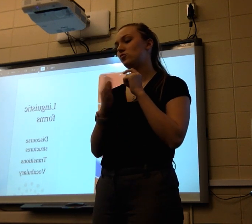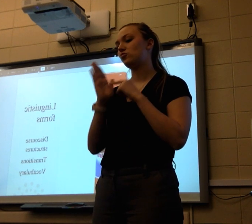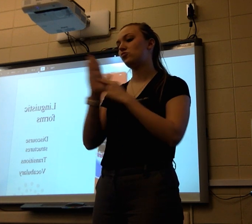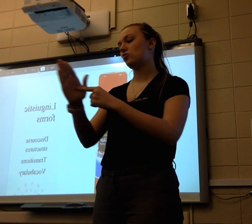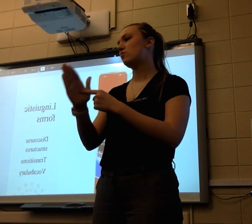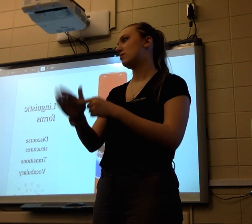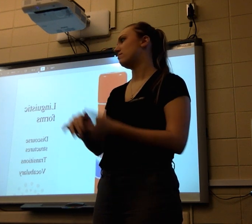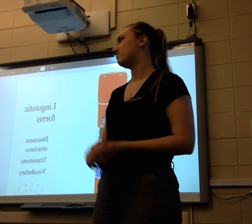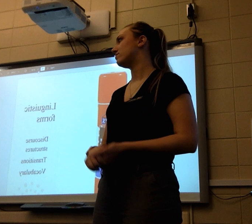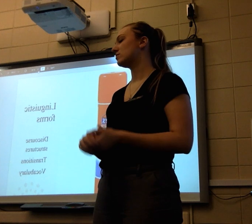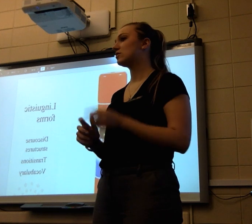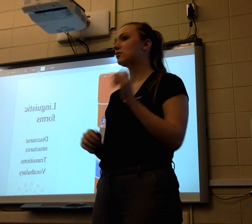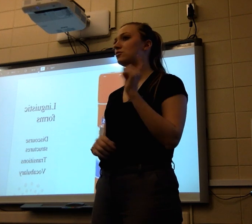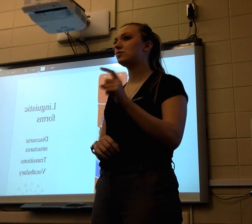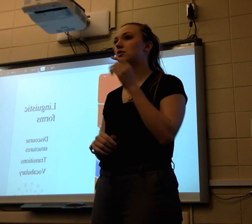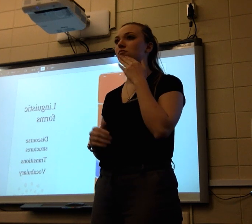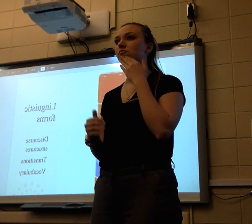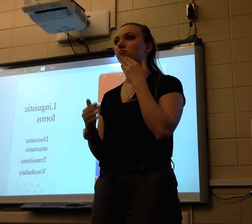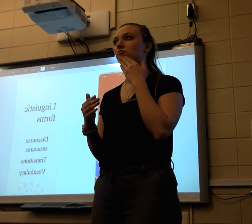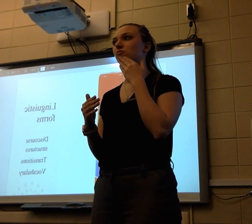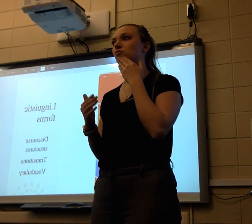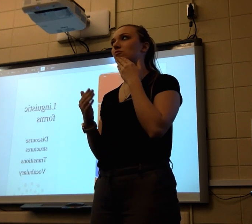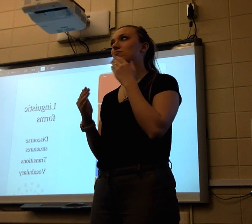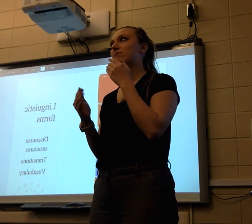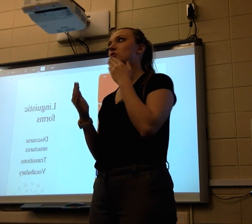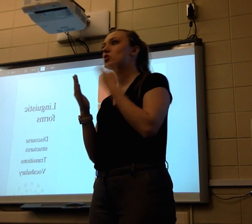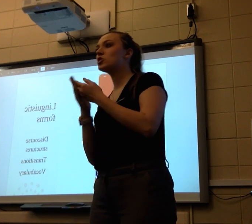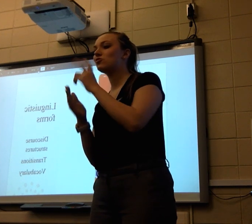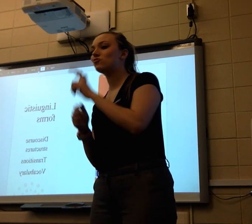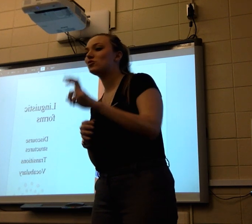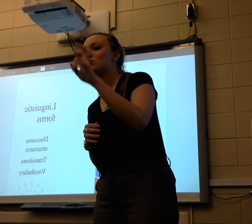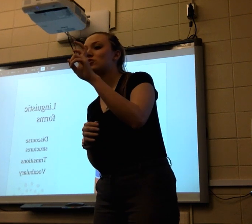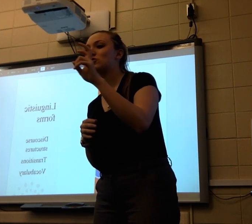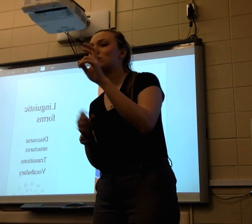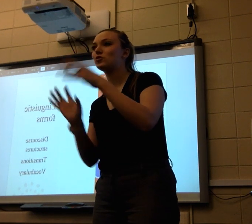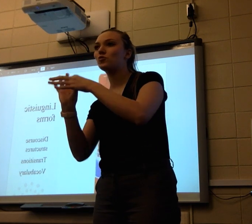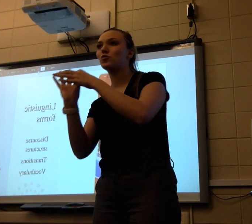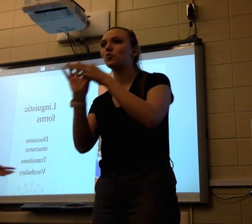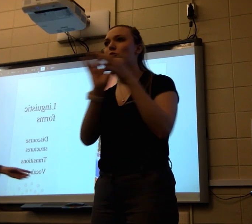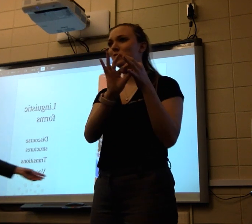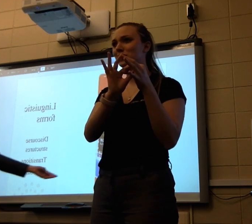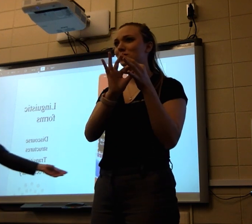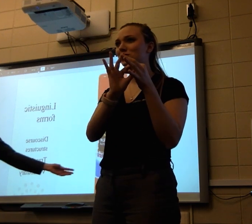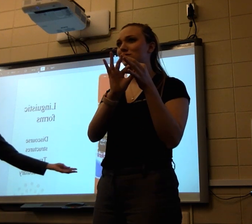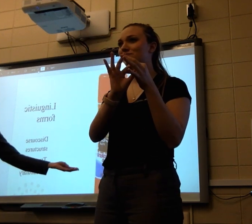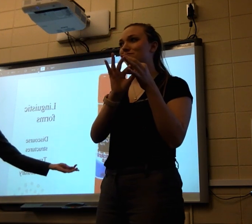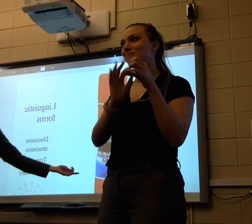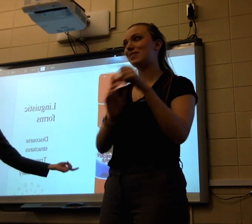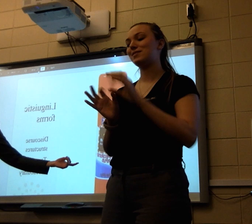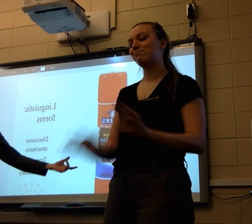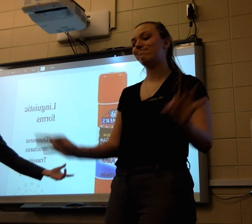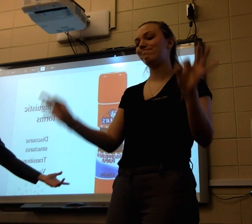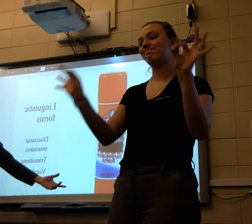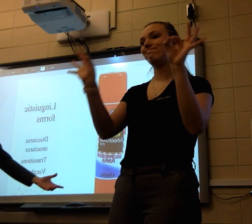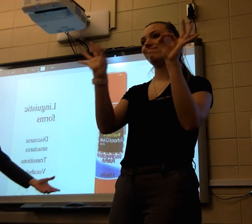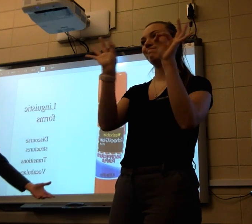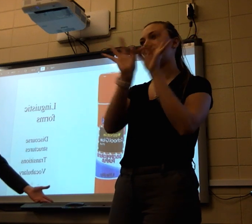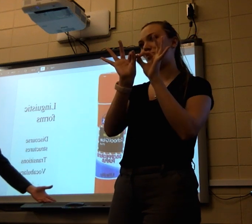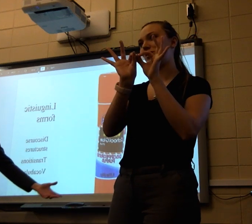good transitions, cohesion, and it is the glue of our work. I was trying to help you with